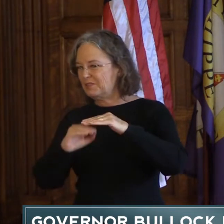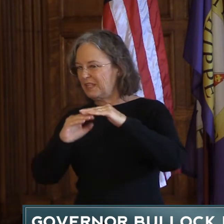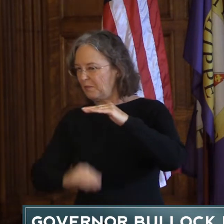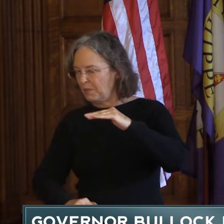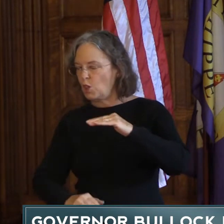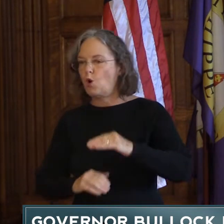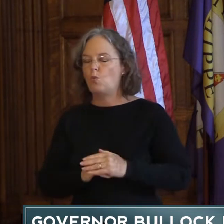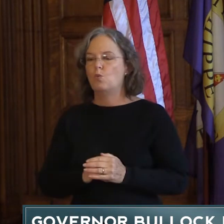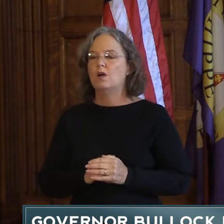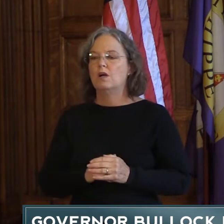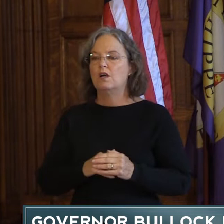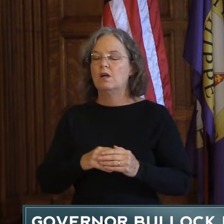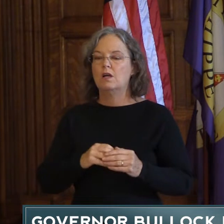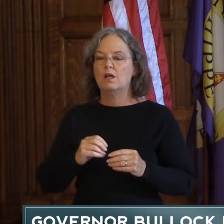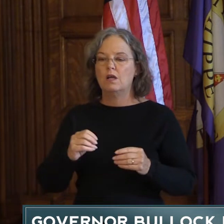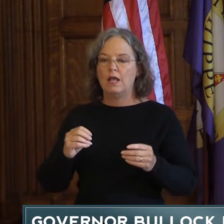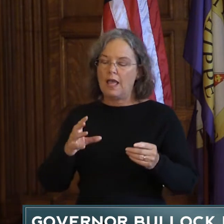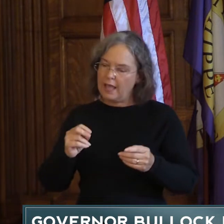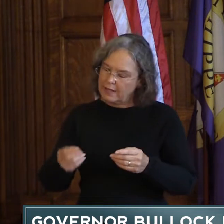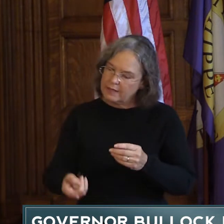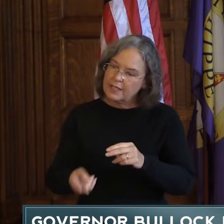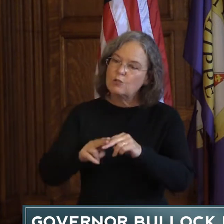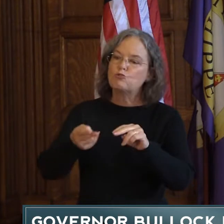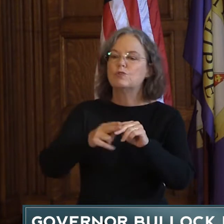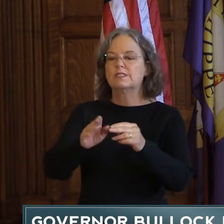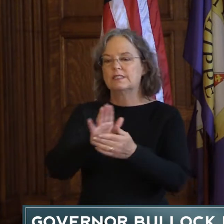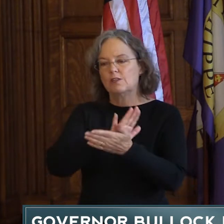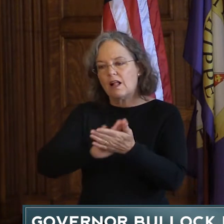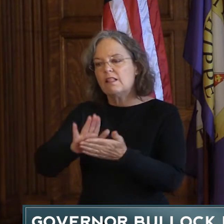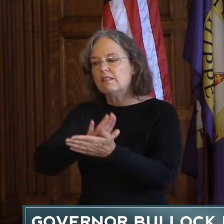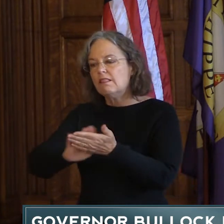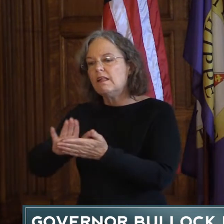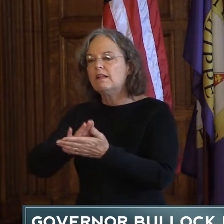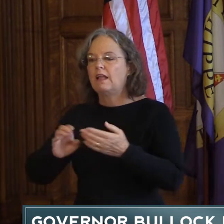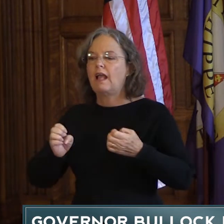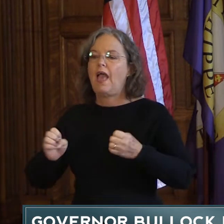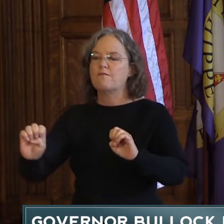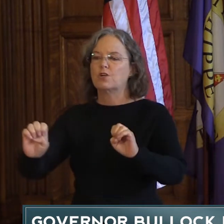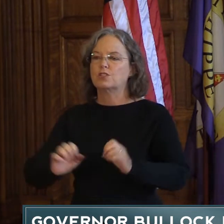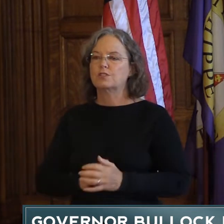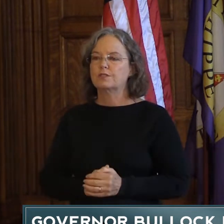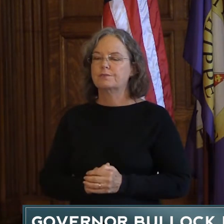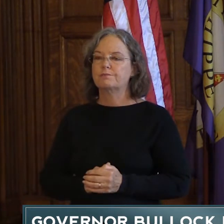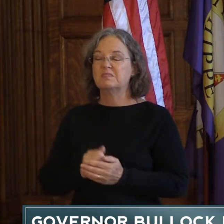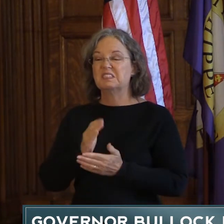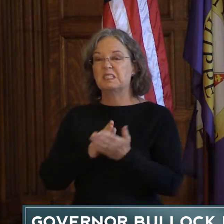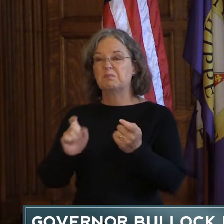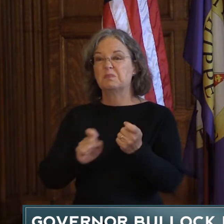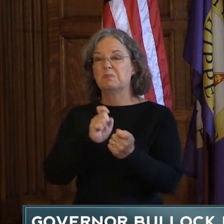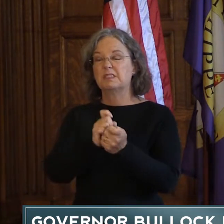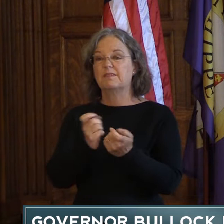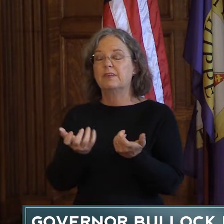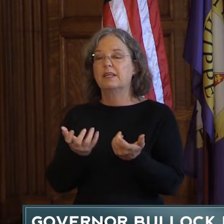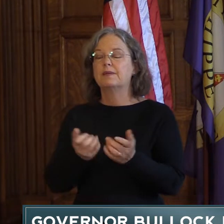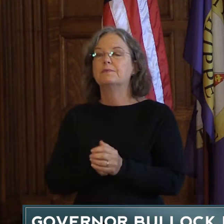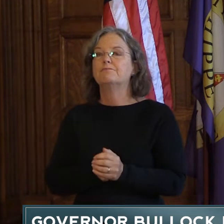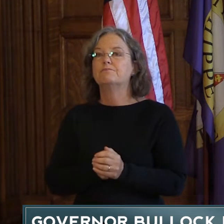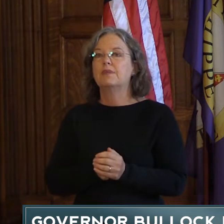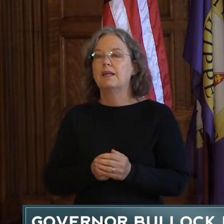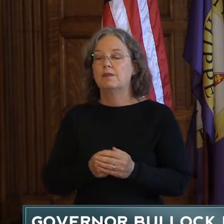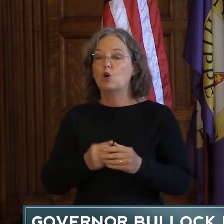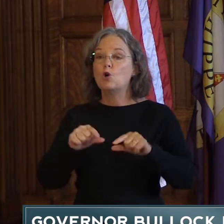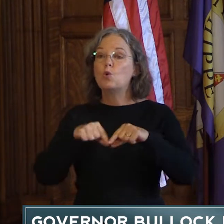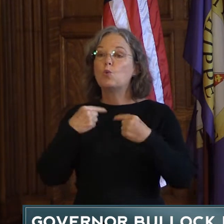distancing, and boost sanitation efforts. Some of these specifics include hosting group